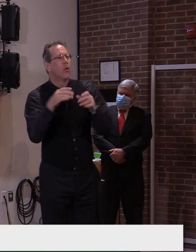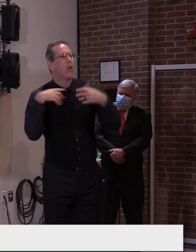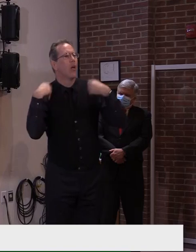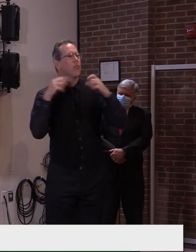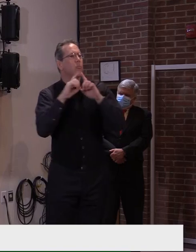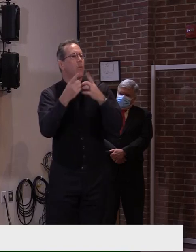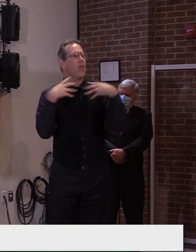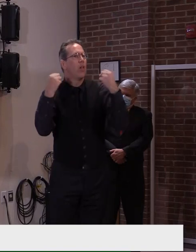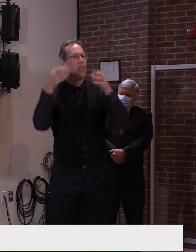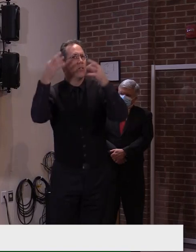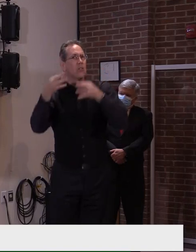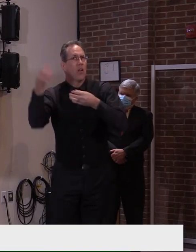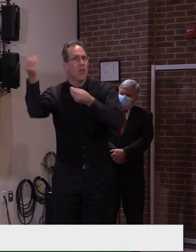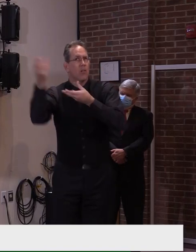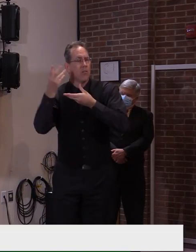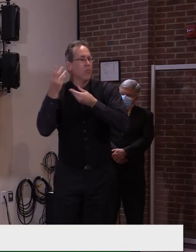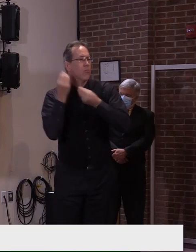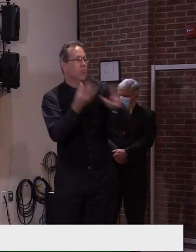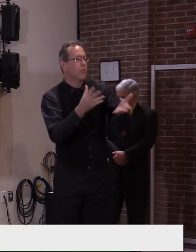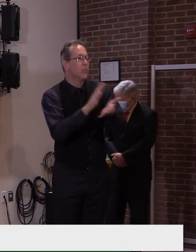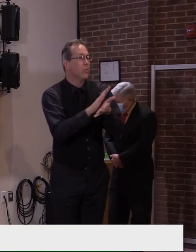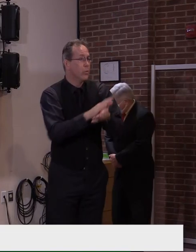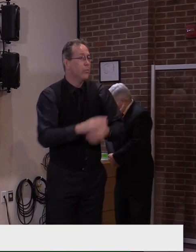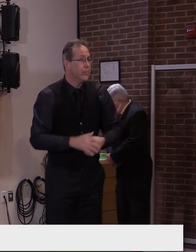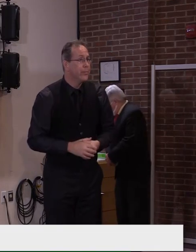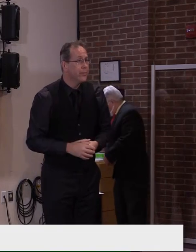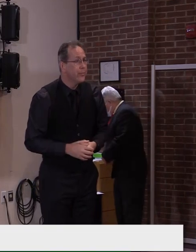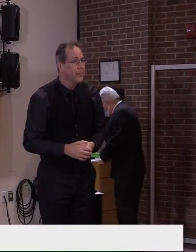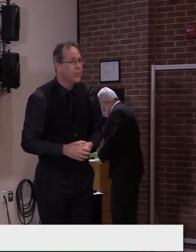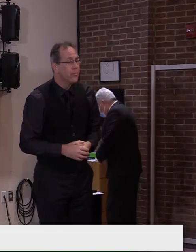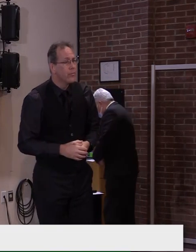Great. Thank you very much. Thanks, everybody.